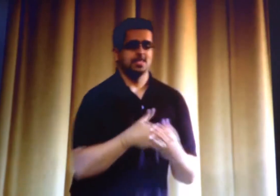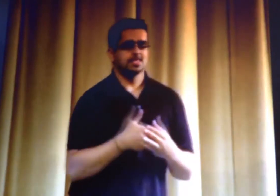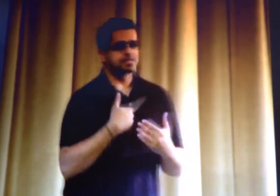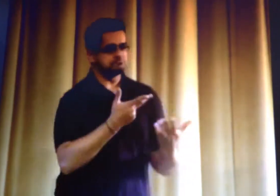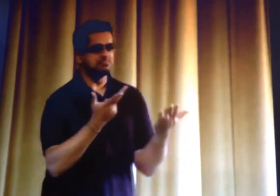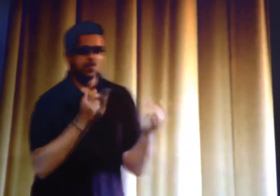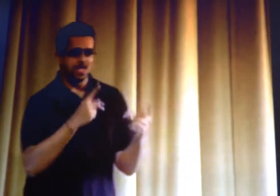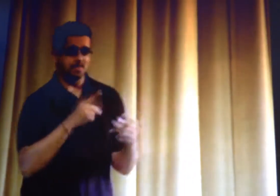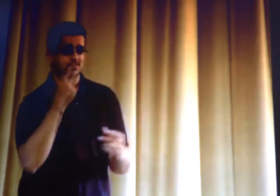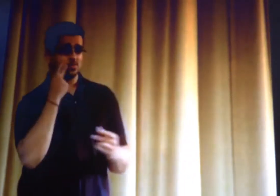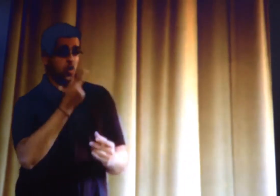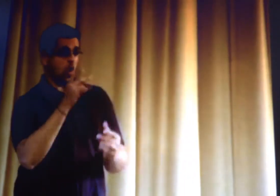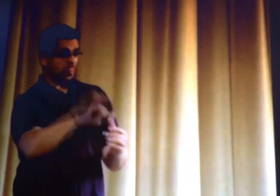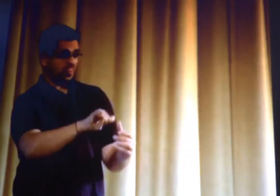And they continued to ask me to come back.